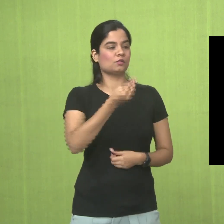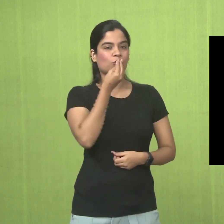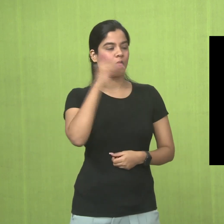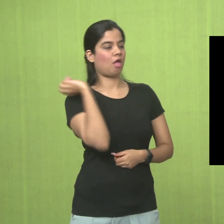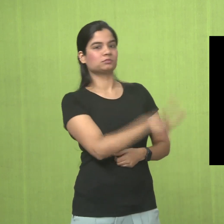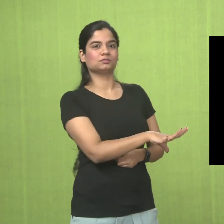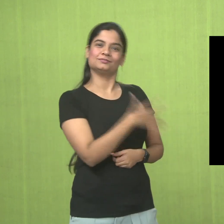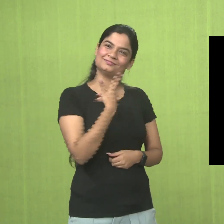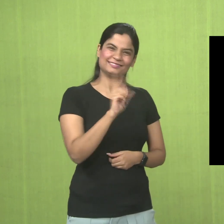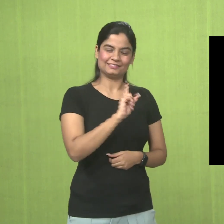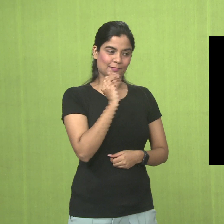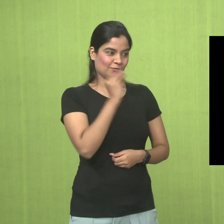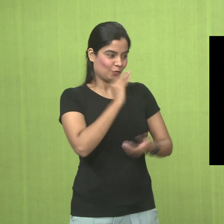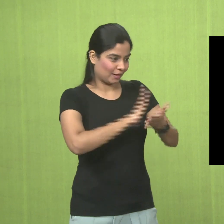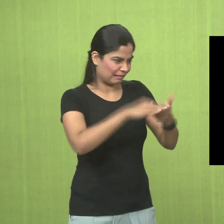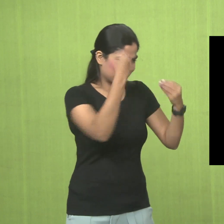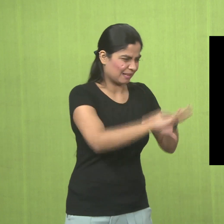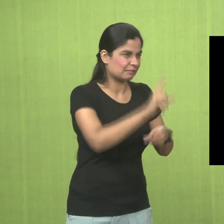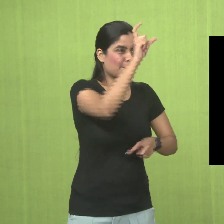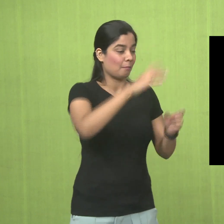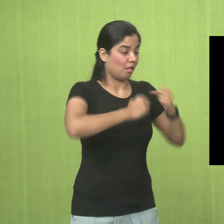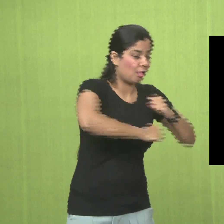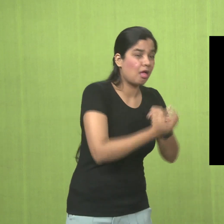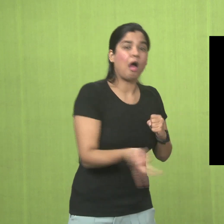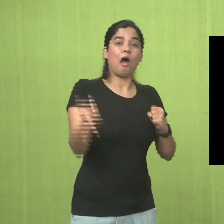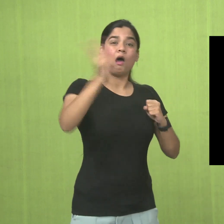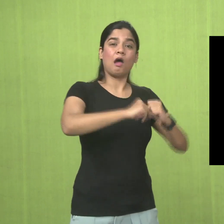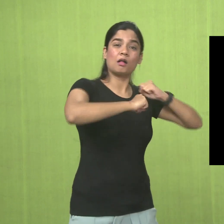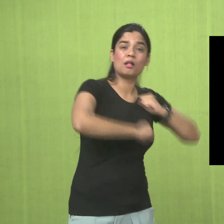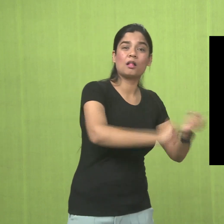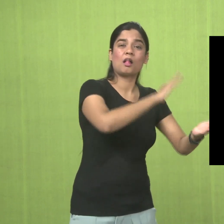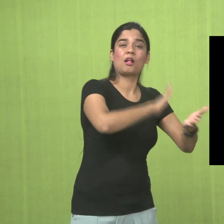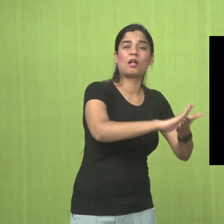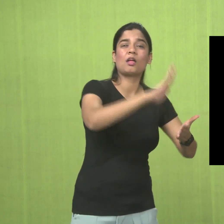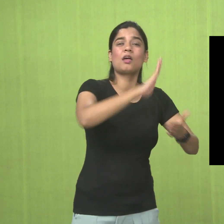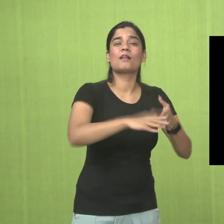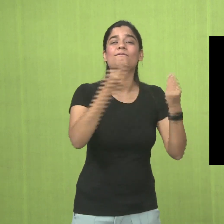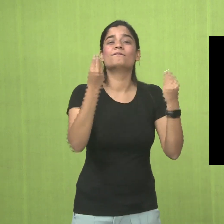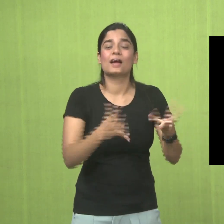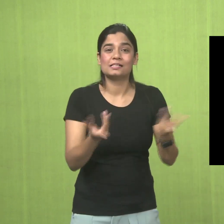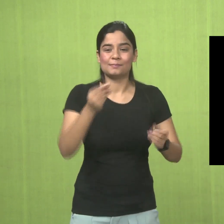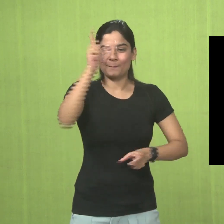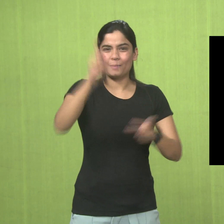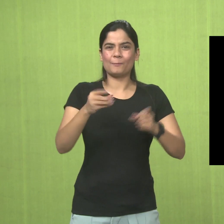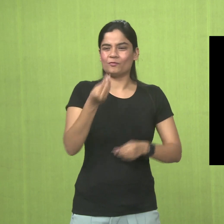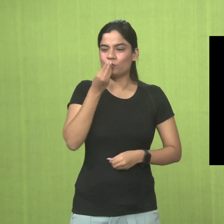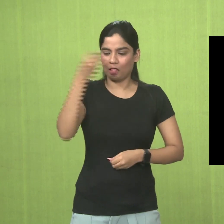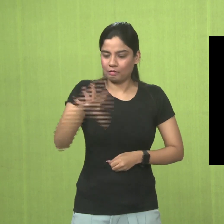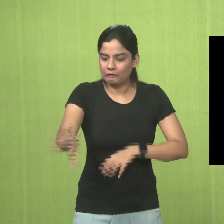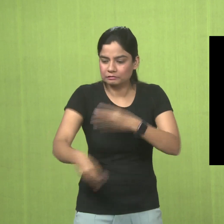environment, not throwing things in the garden or anywhere outside. People will have to come and clean it every day again and again. We can always